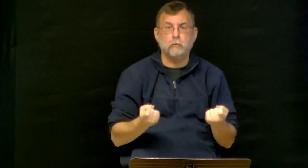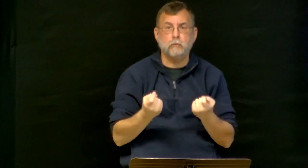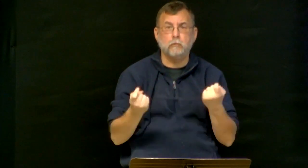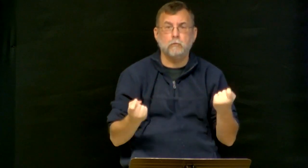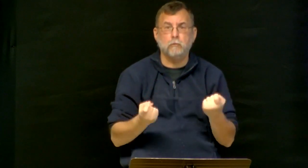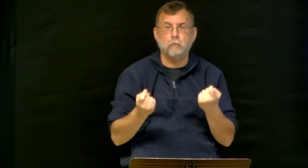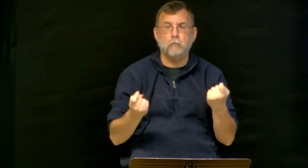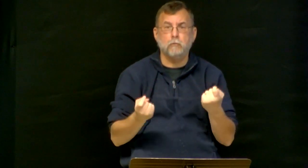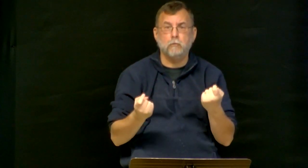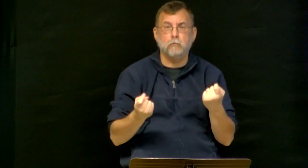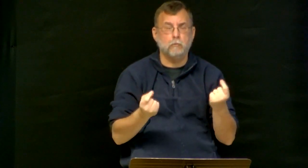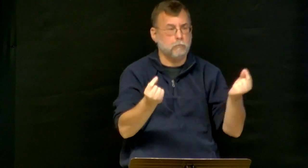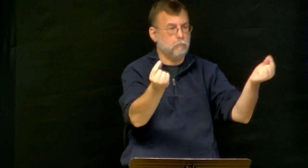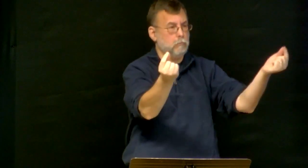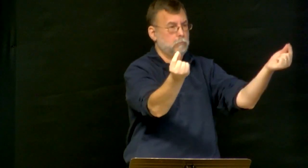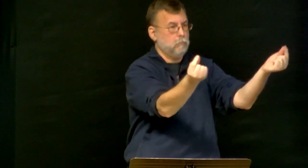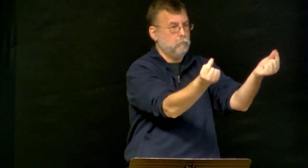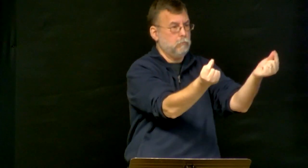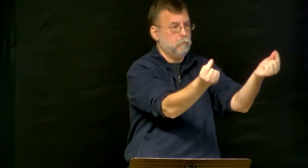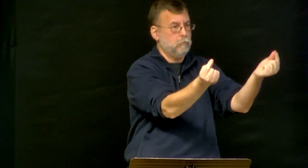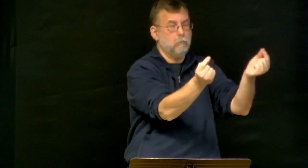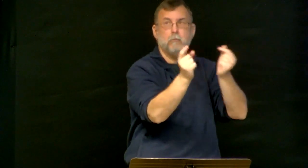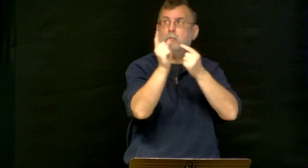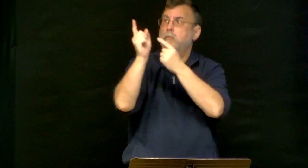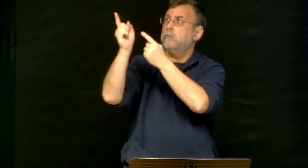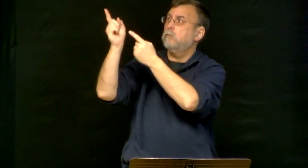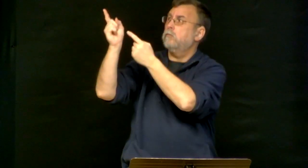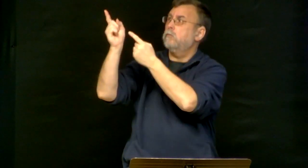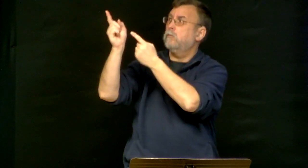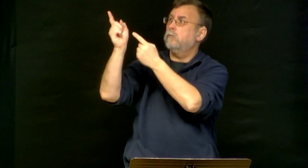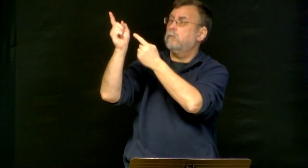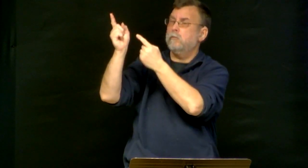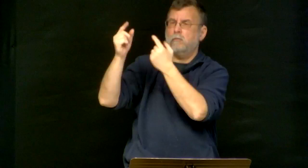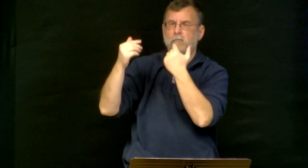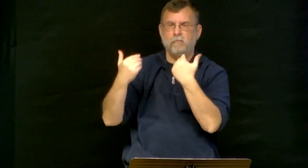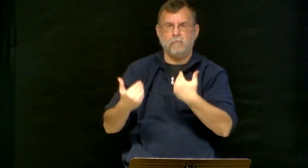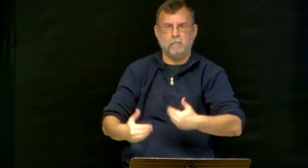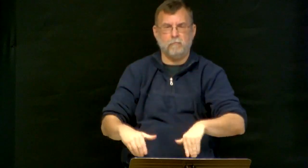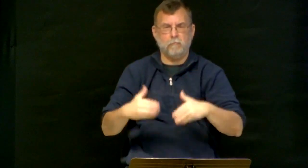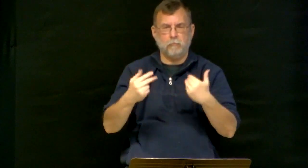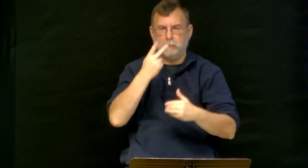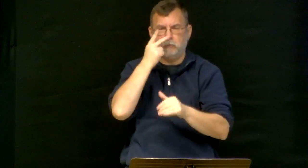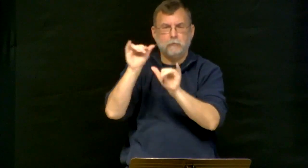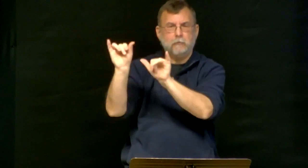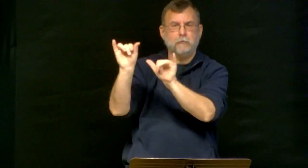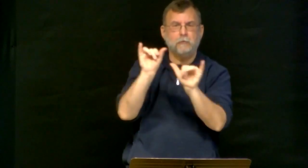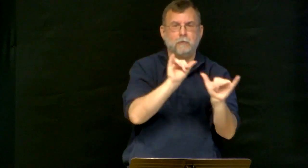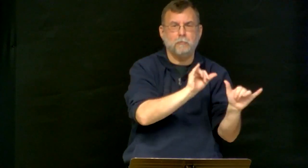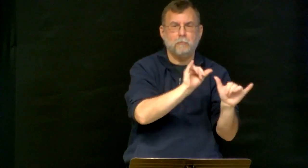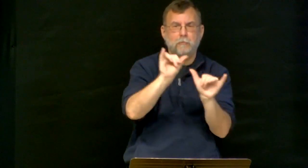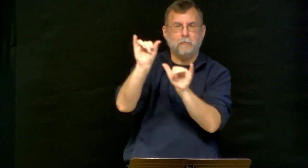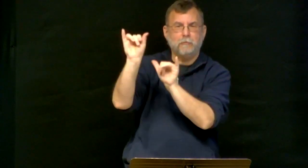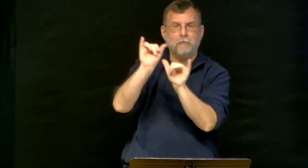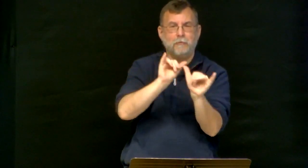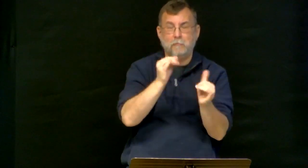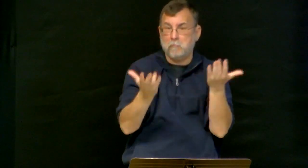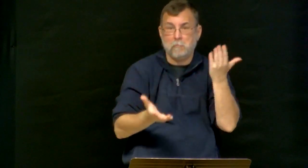to forgive us of all of our sins, so those twigs honor him. It's the same